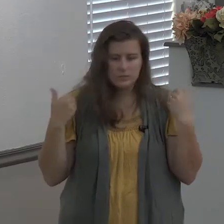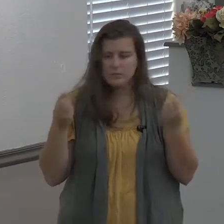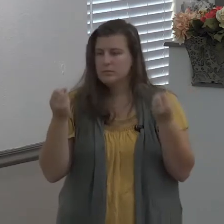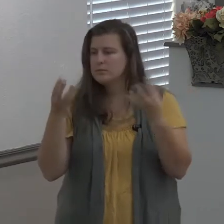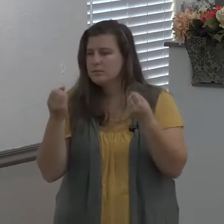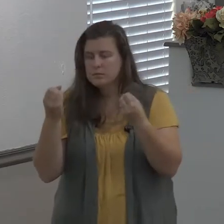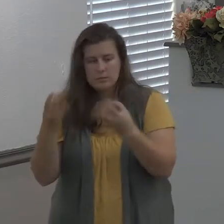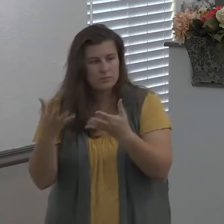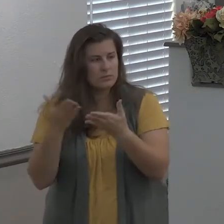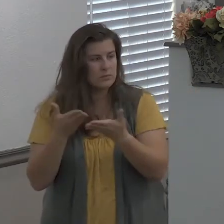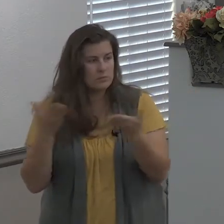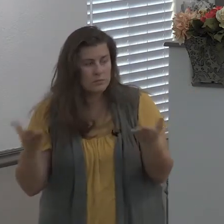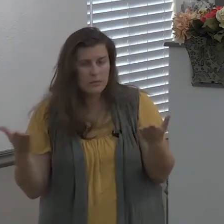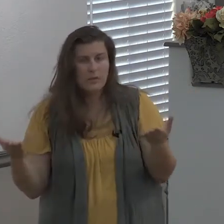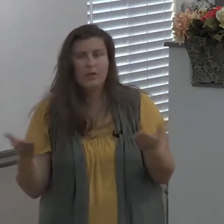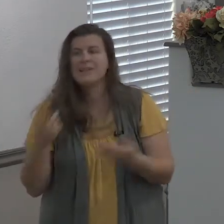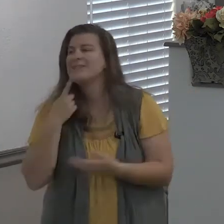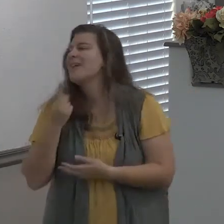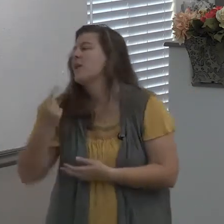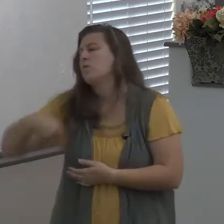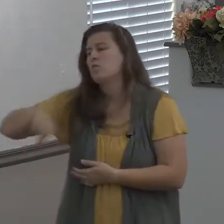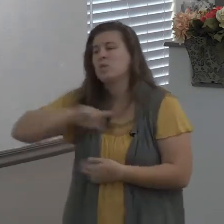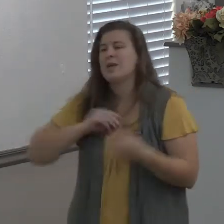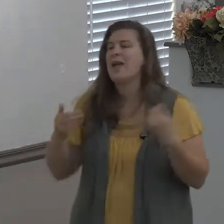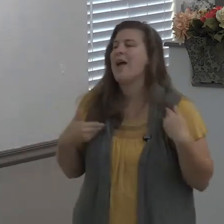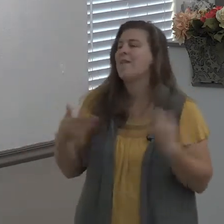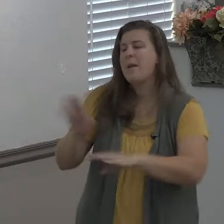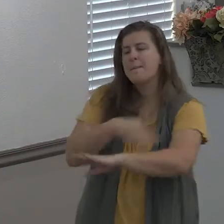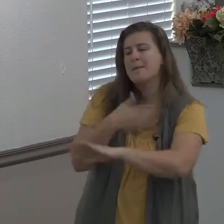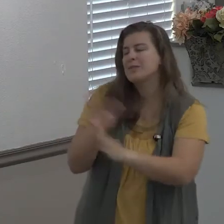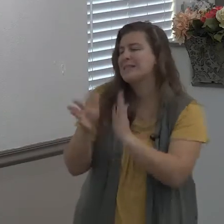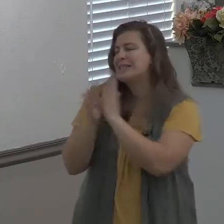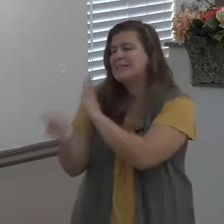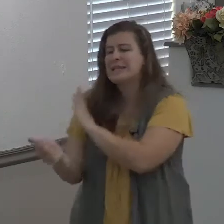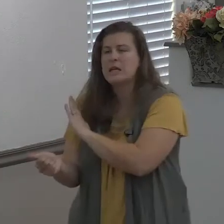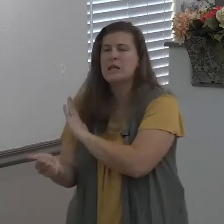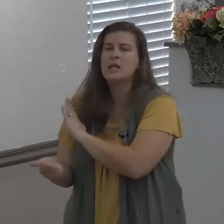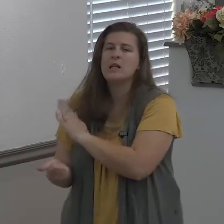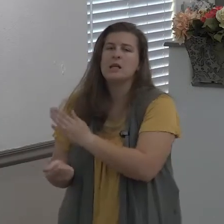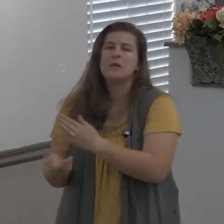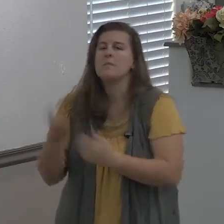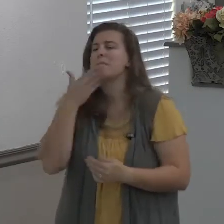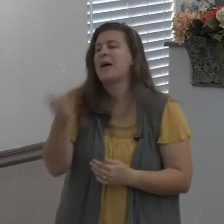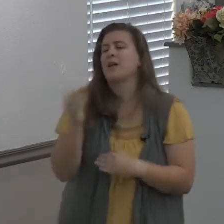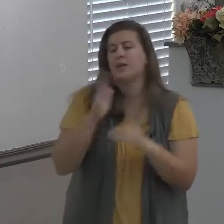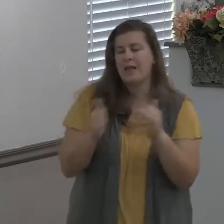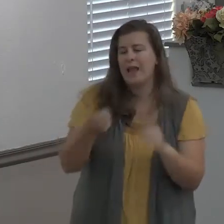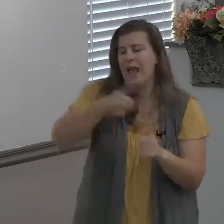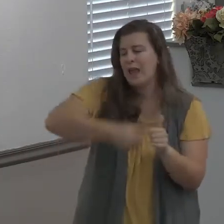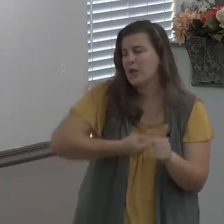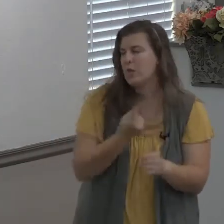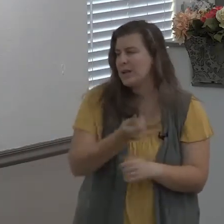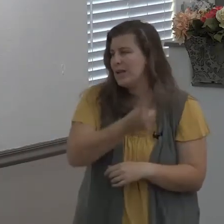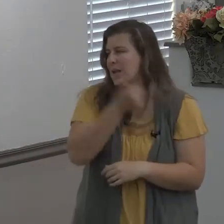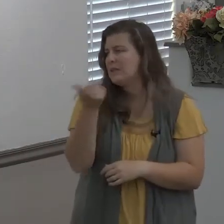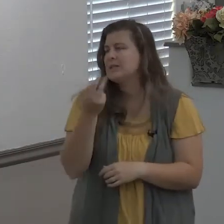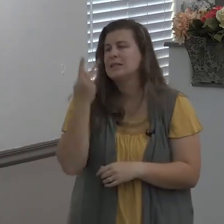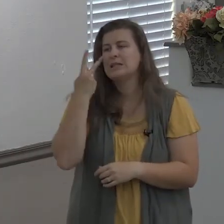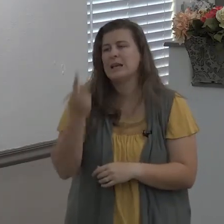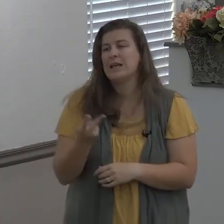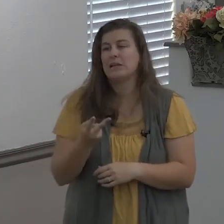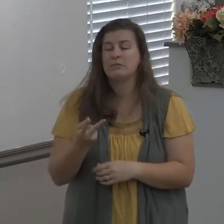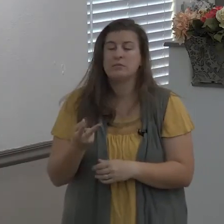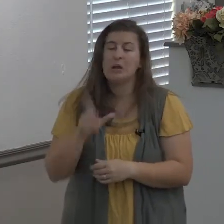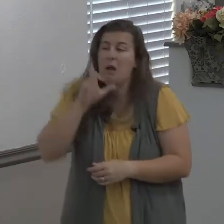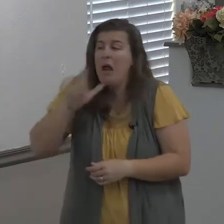Barnum made every concession imaginable. I mean, think about this. He said, hey, we've got musical talent here better than